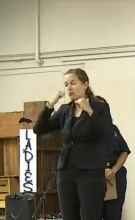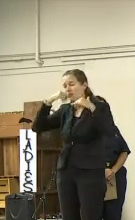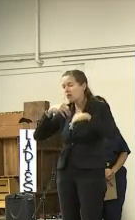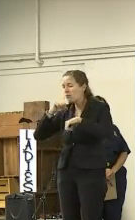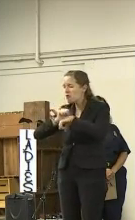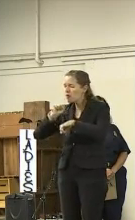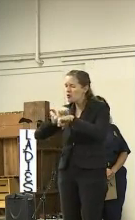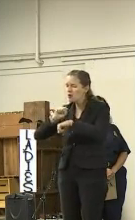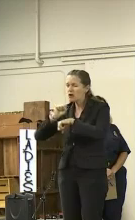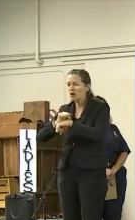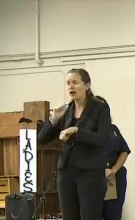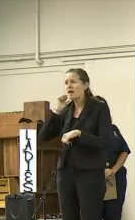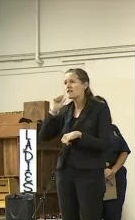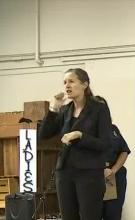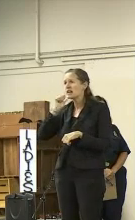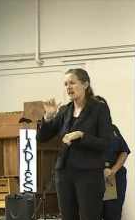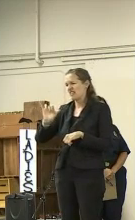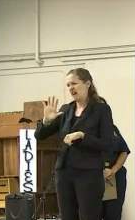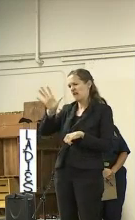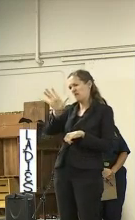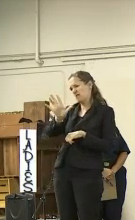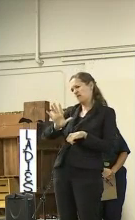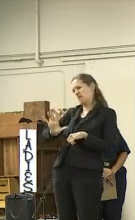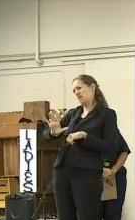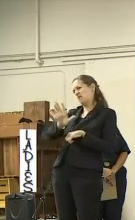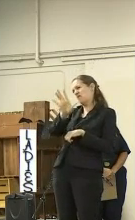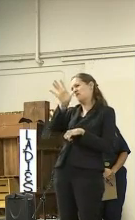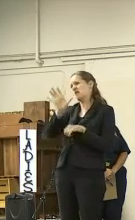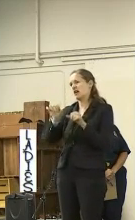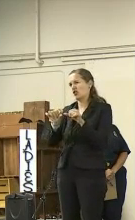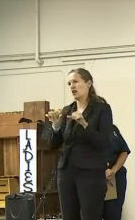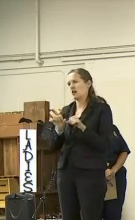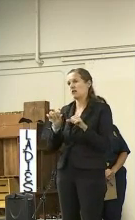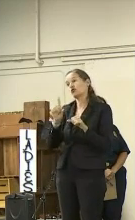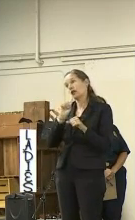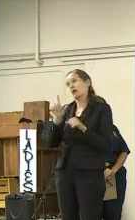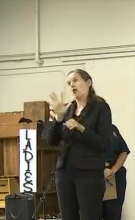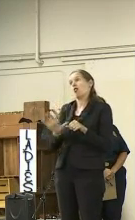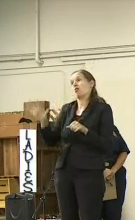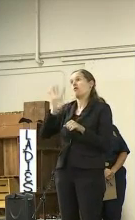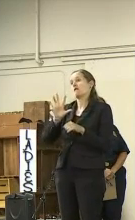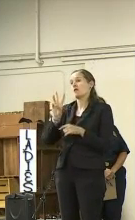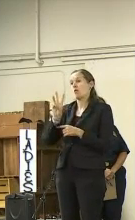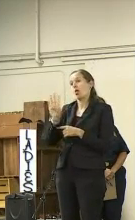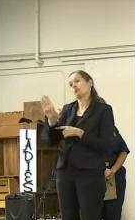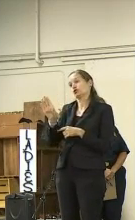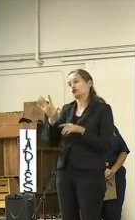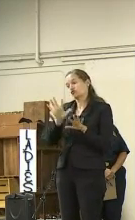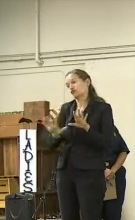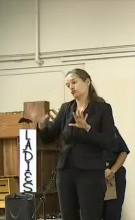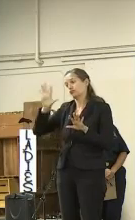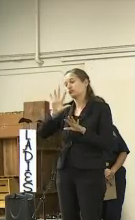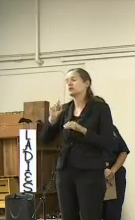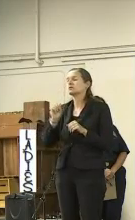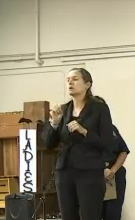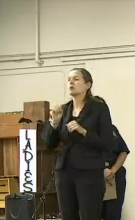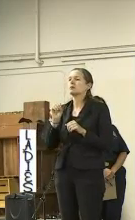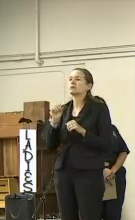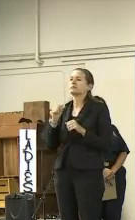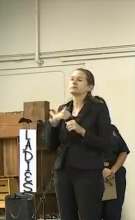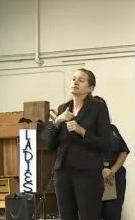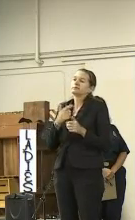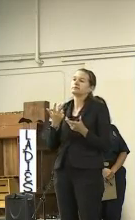day in that section, on all the sections of the Walbridge Fire. So those are some critical pieces that we do have moving